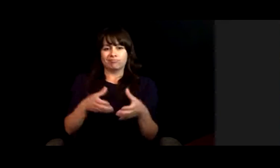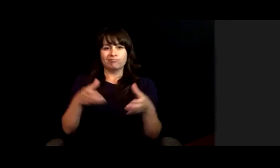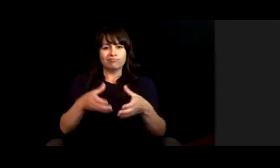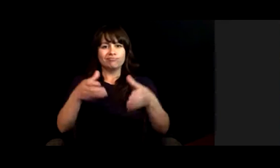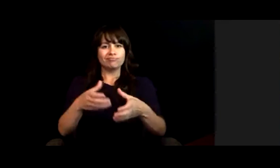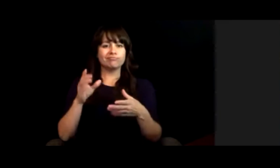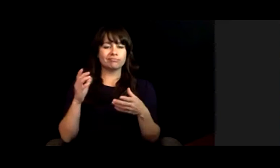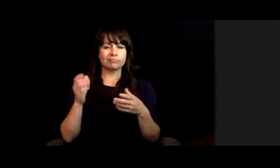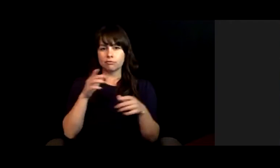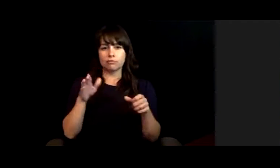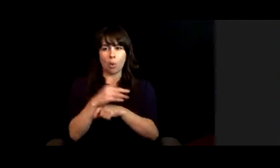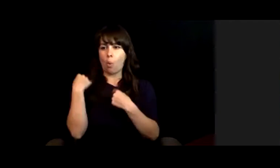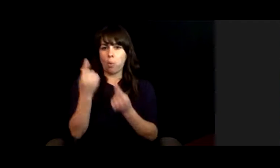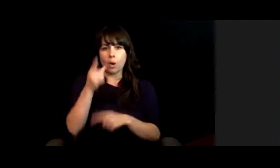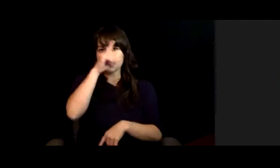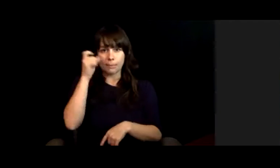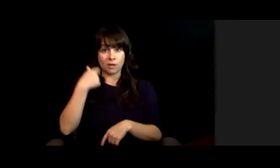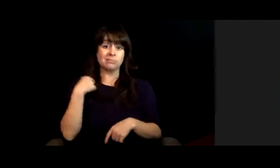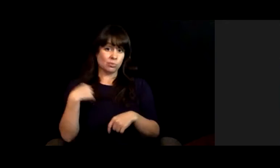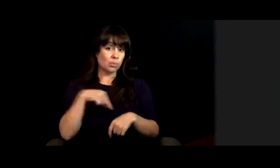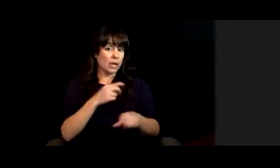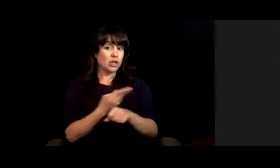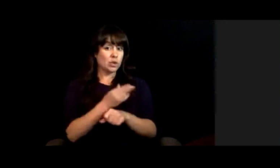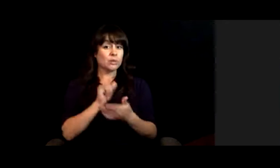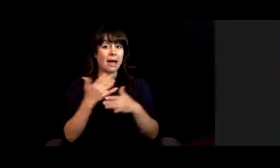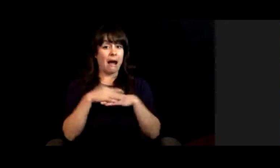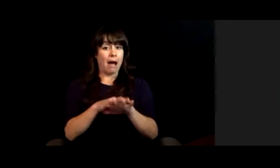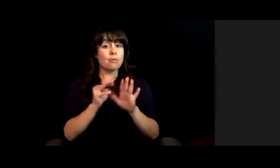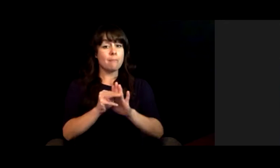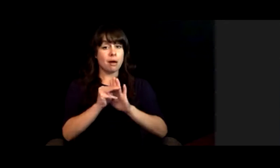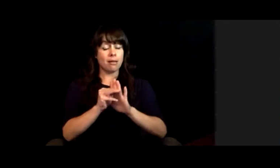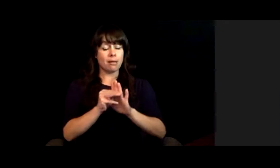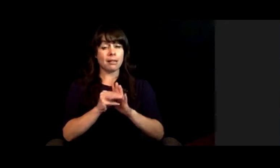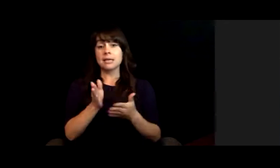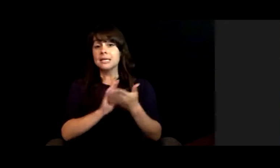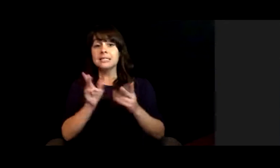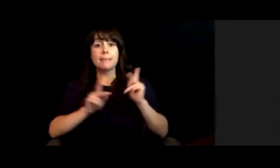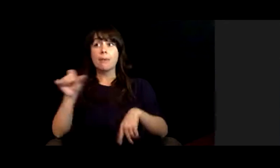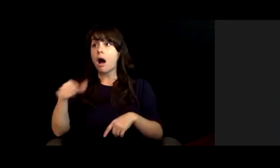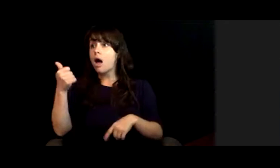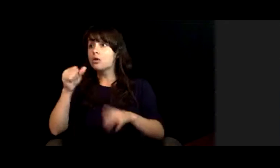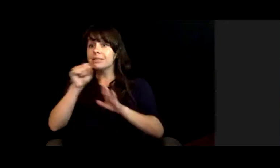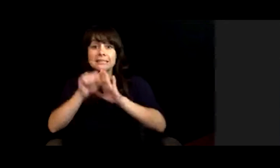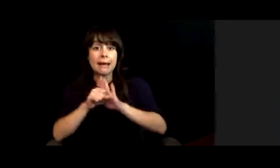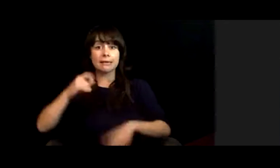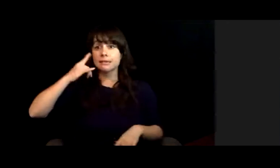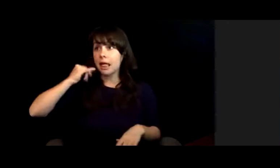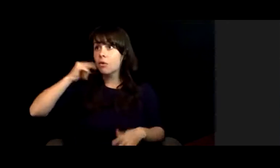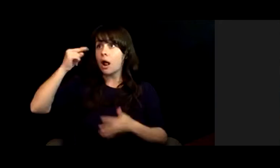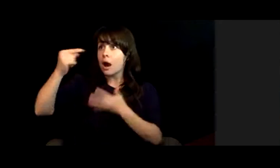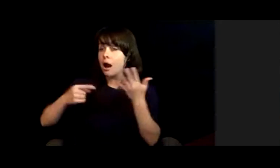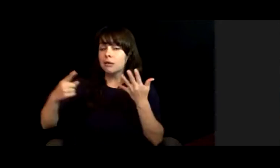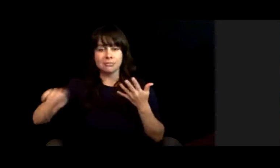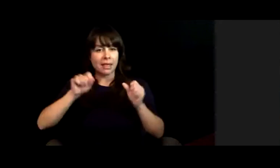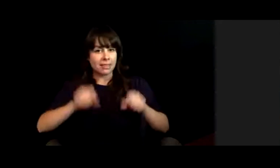so sometimes it's folks who can't, who are in other states, even in California or something like that. They're able to